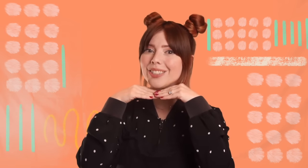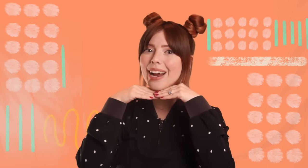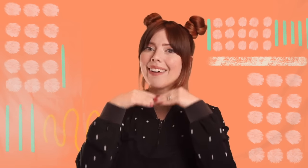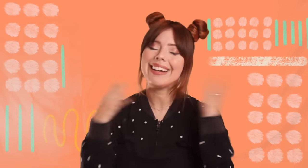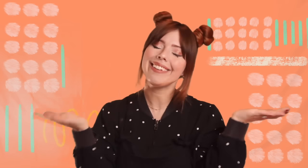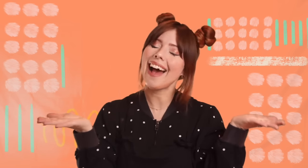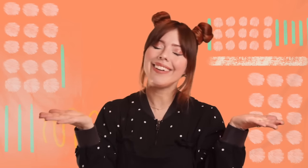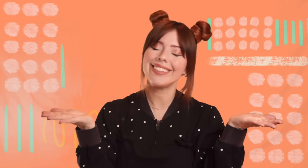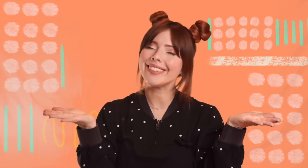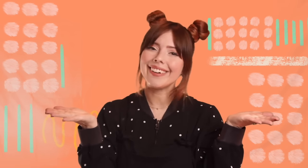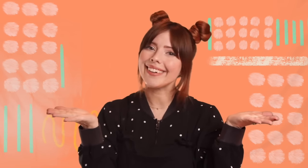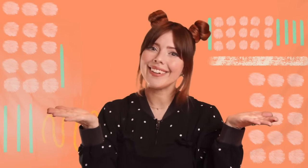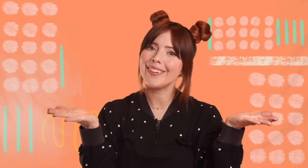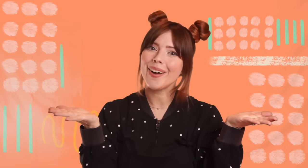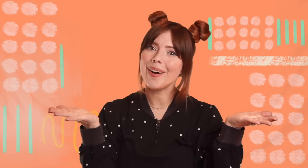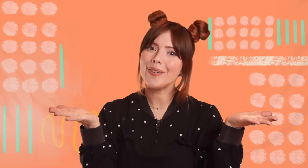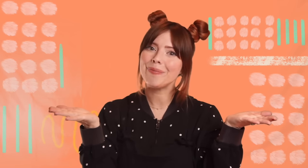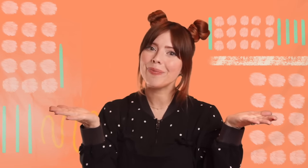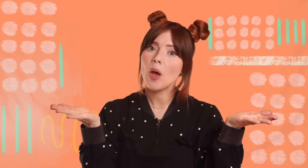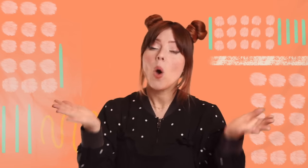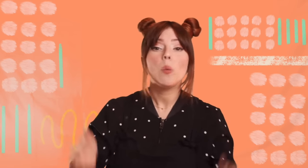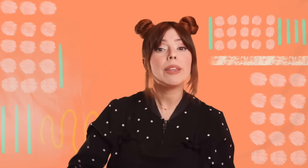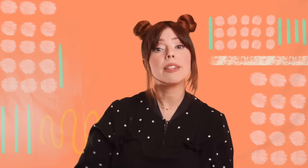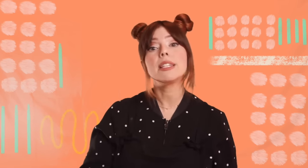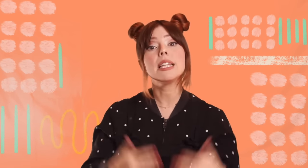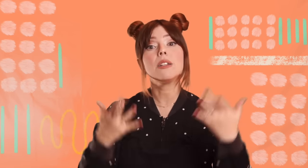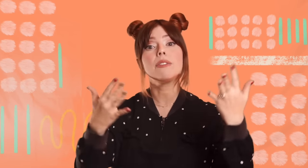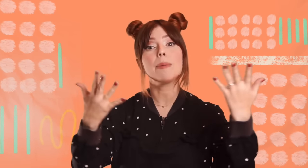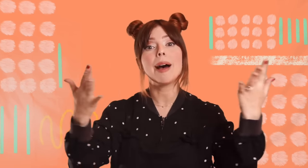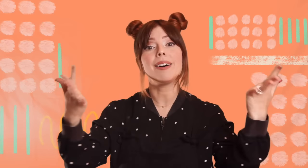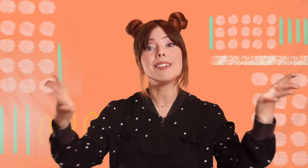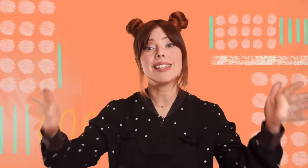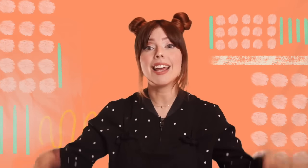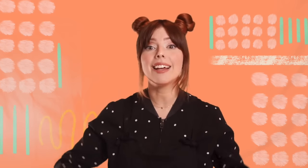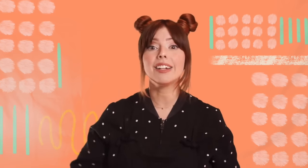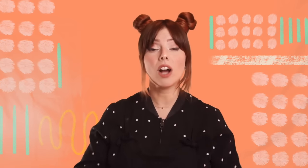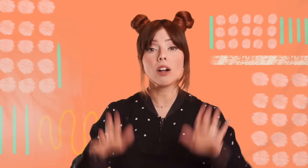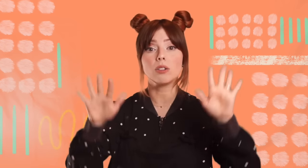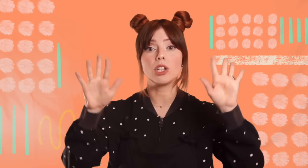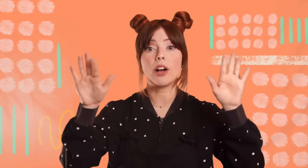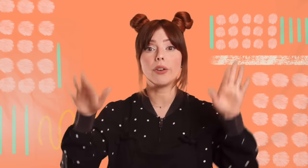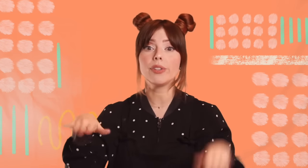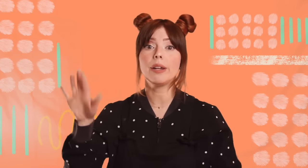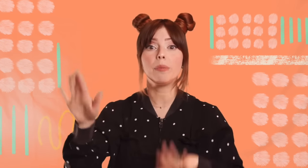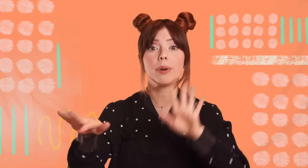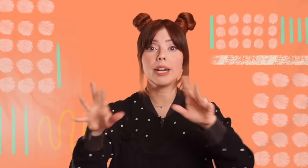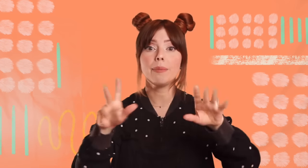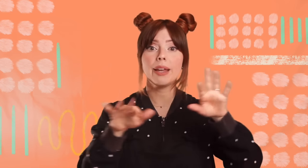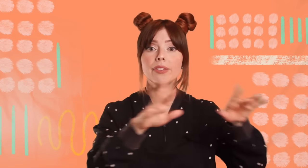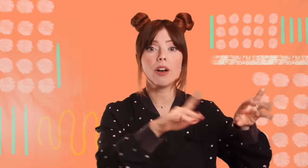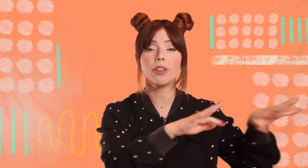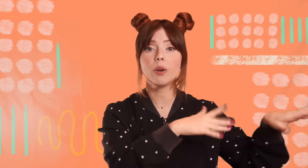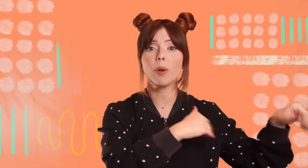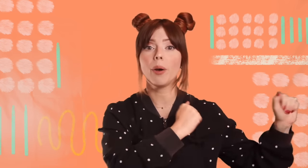contrary. How does your garden grow? With silver bells and cockle shells and pretty maids all in a row.